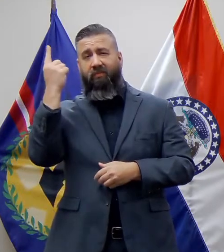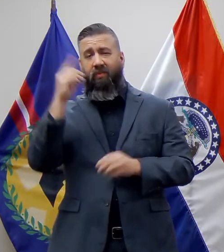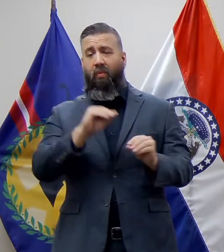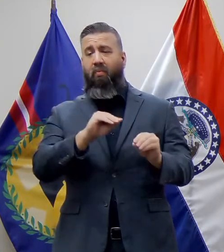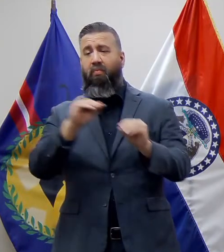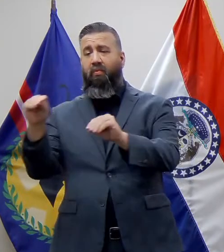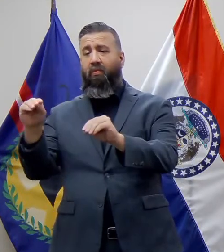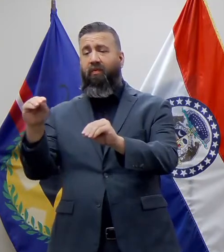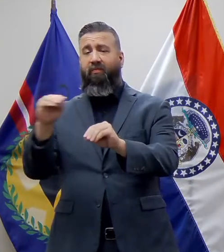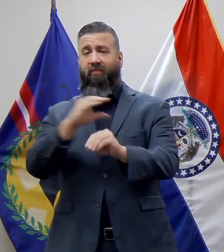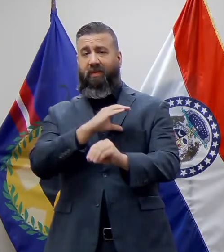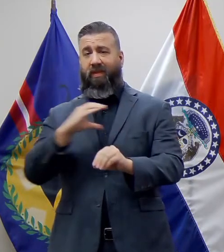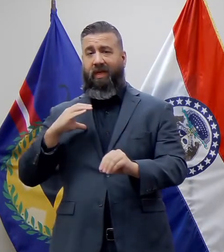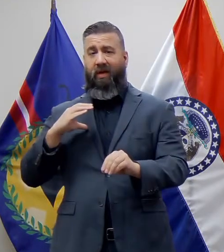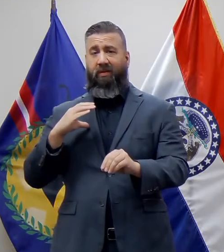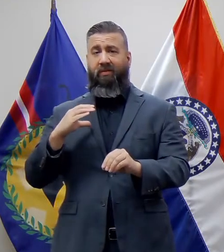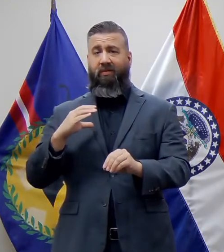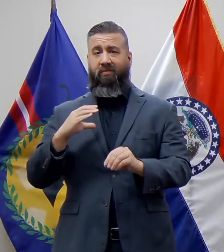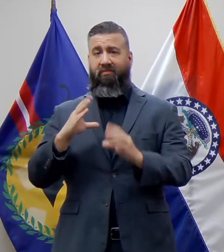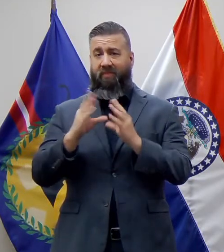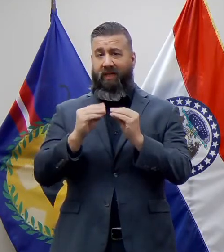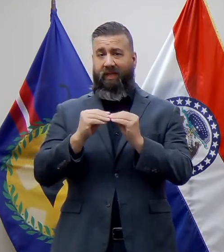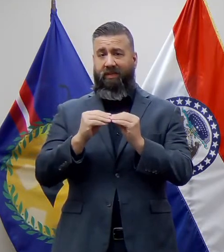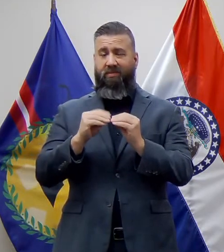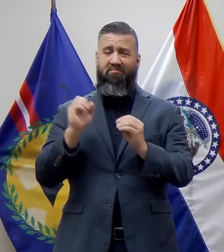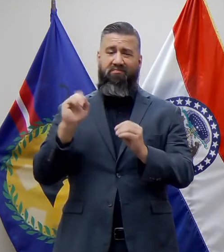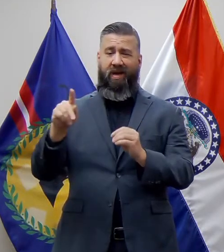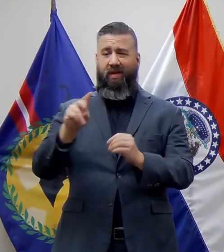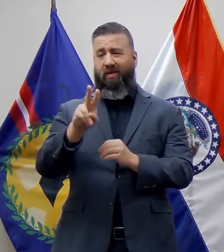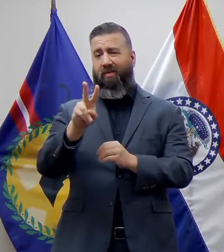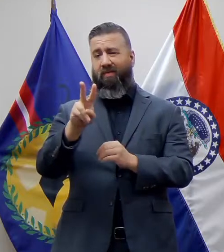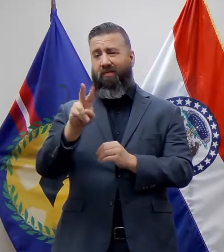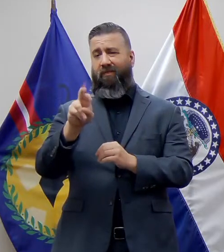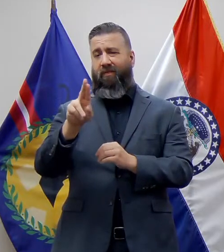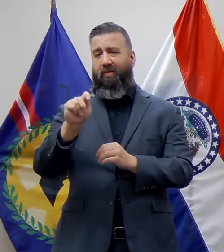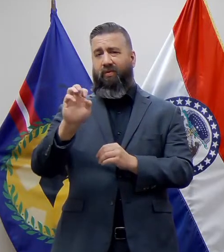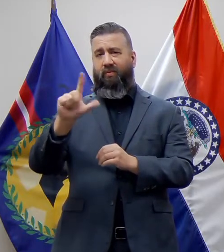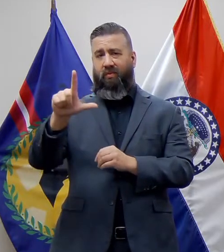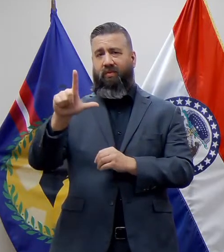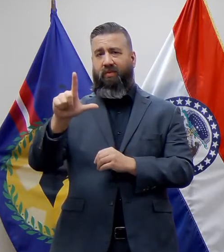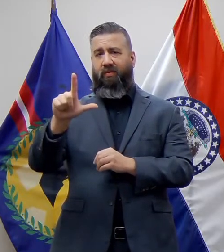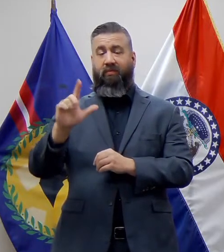meetings back to virtual. The council early in the pandemic moved to online